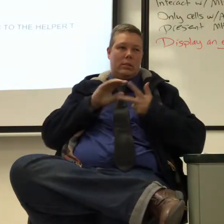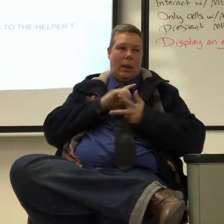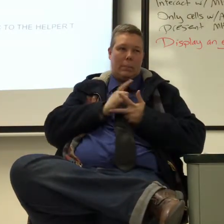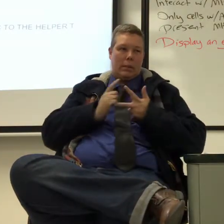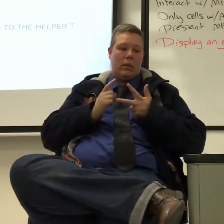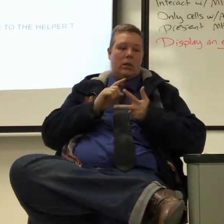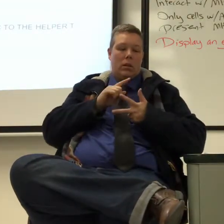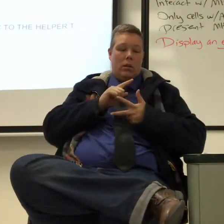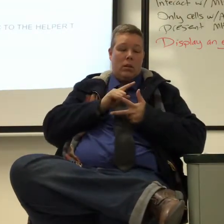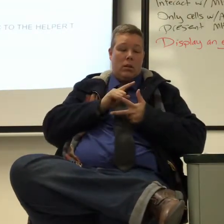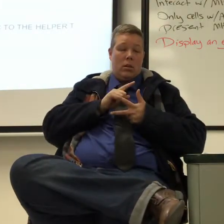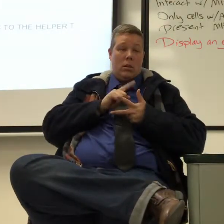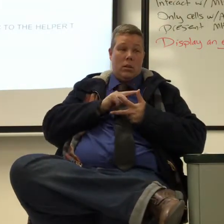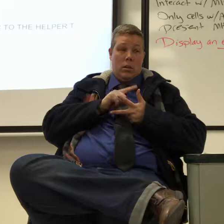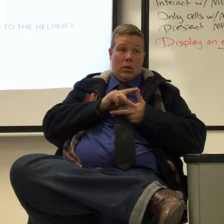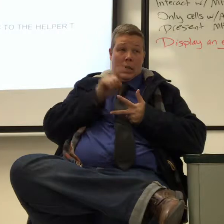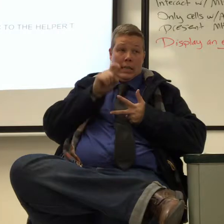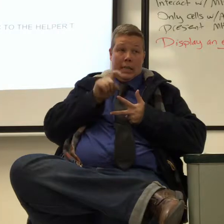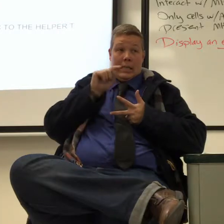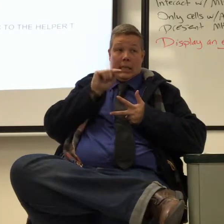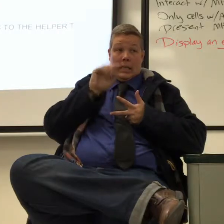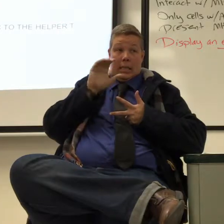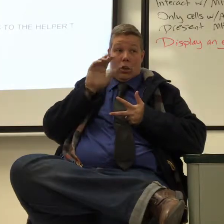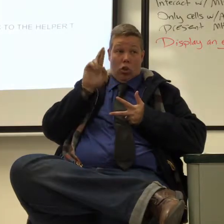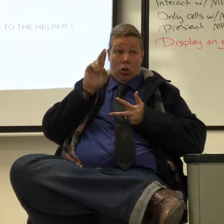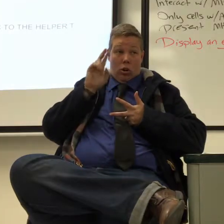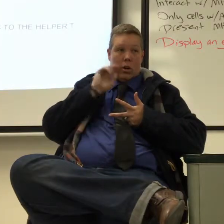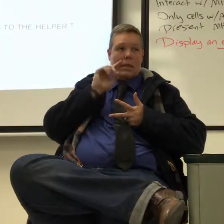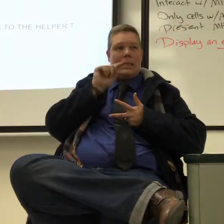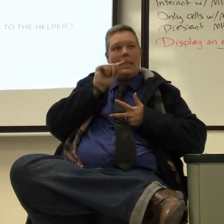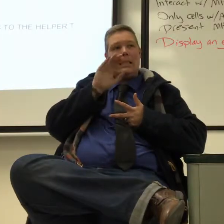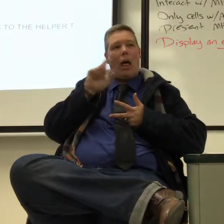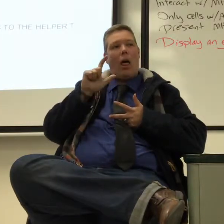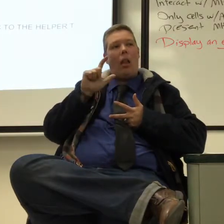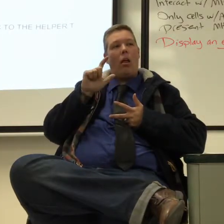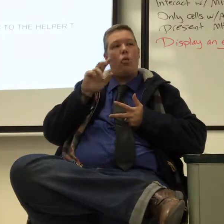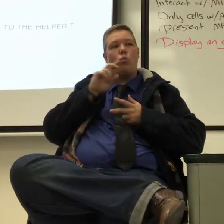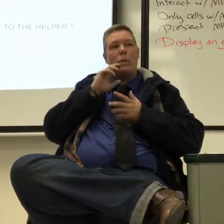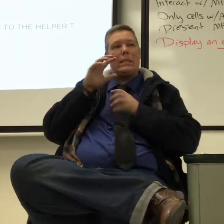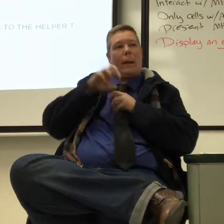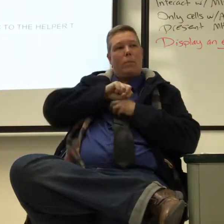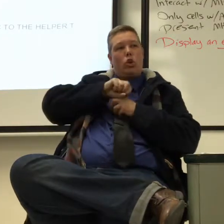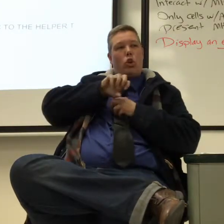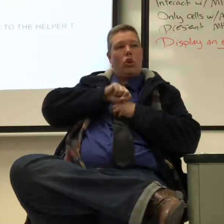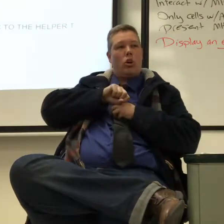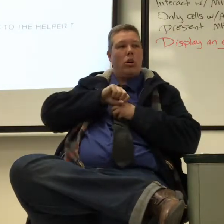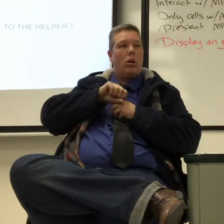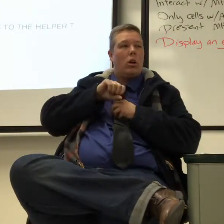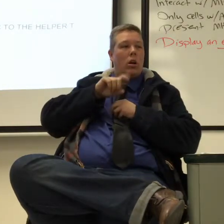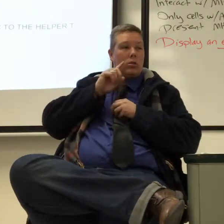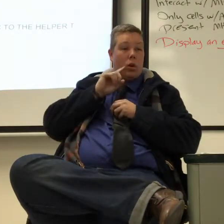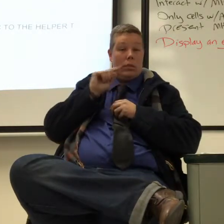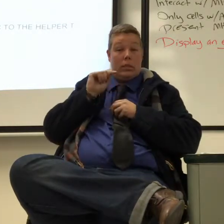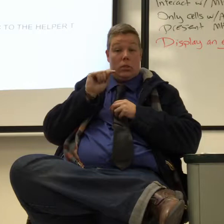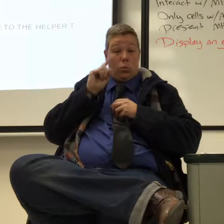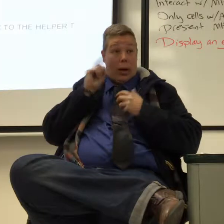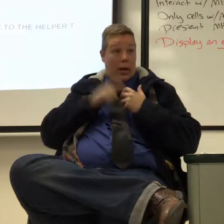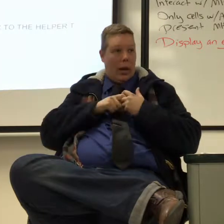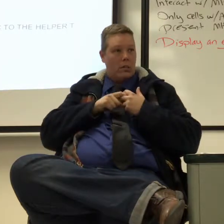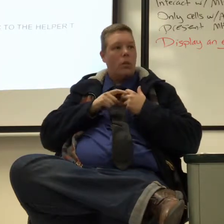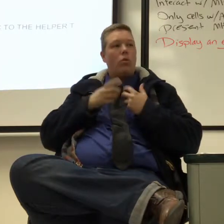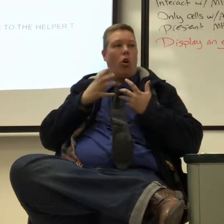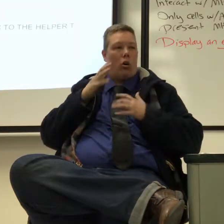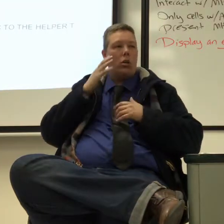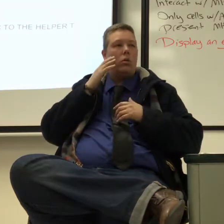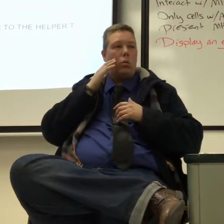The CD4 cell needs a TCR, T cell receptor, to recognize MHC2, which we already know it does.